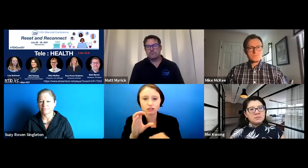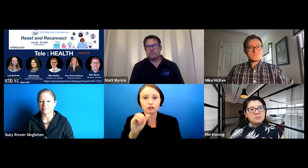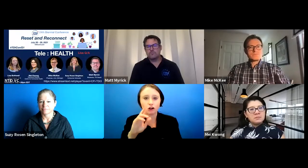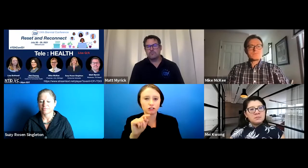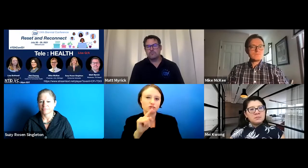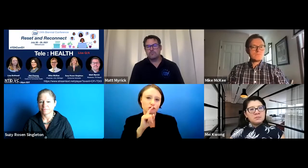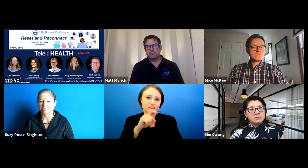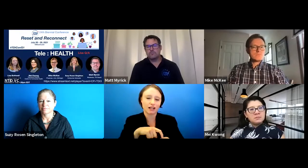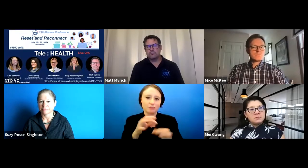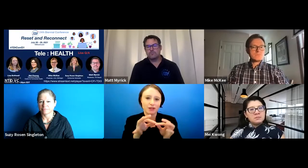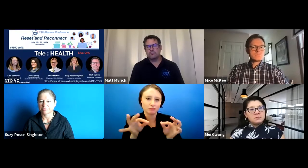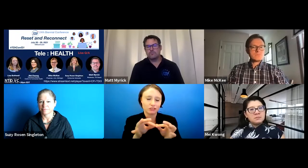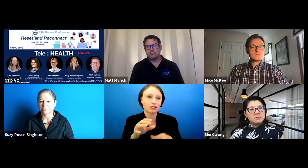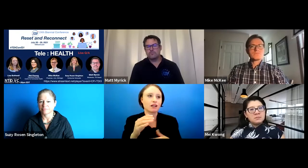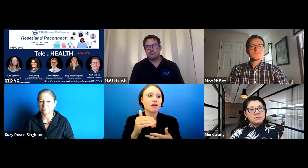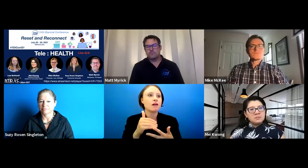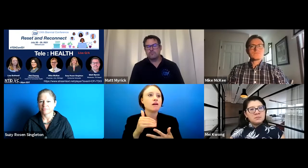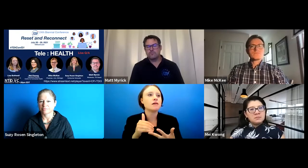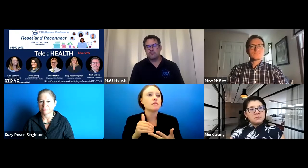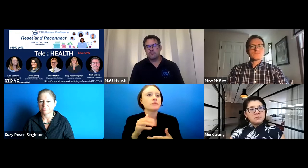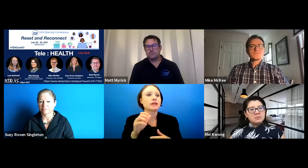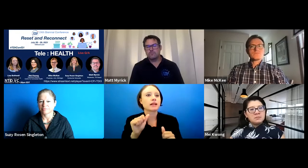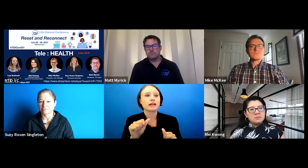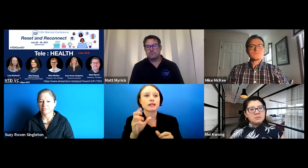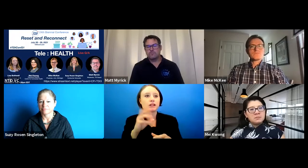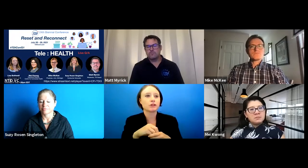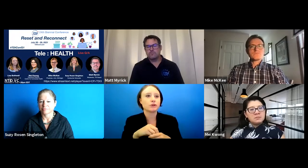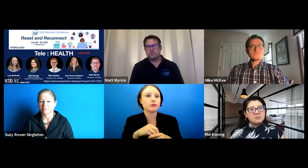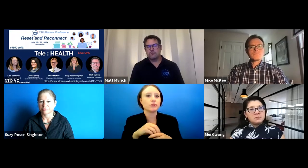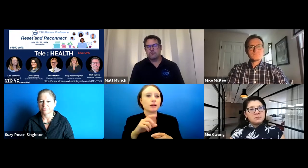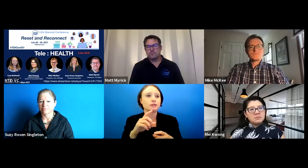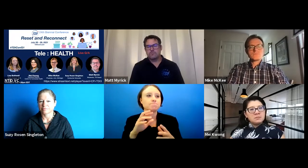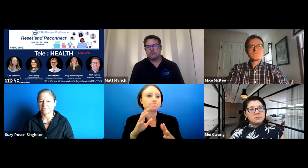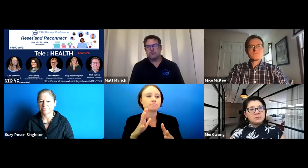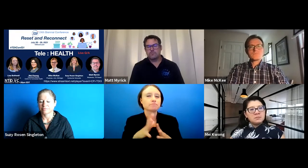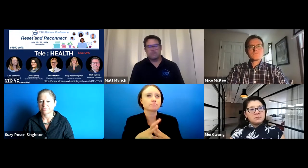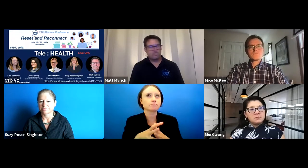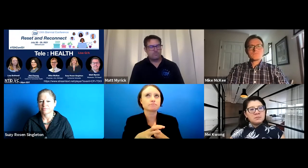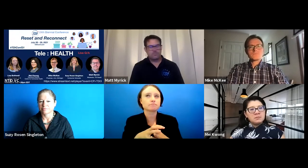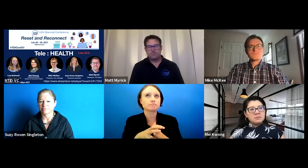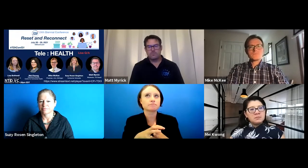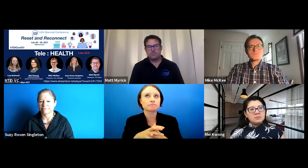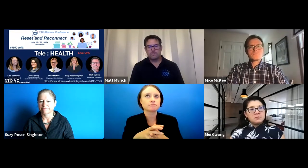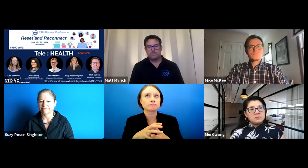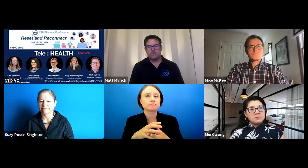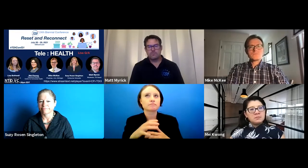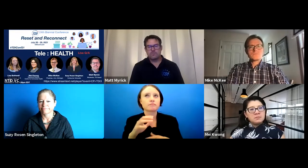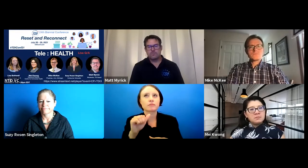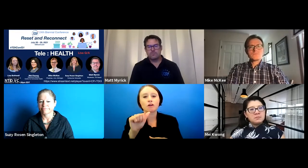It can include captioning, CART, which is real-time captioning. It can include